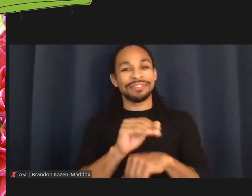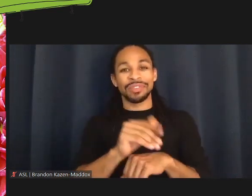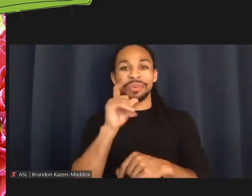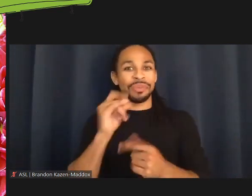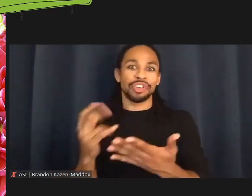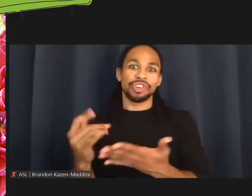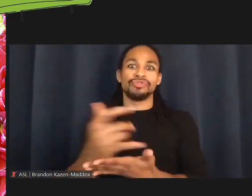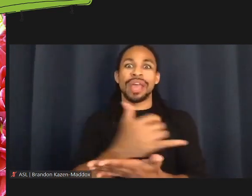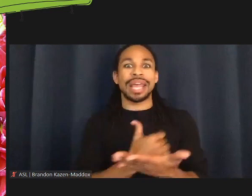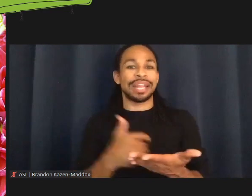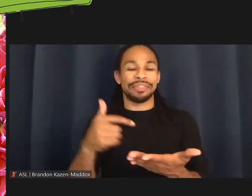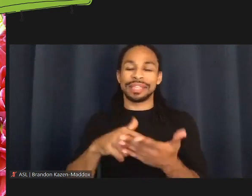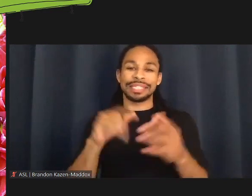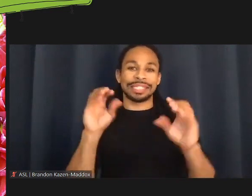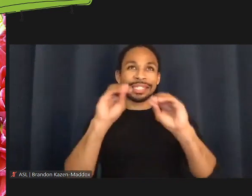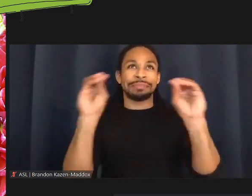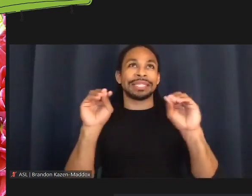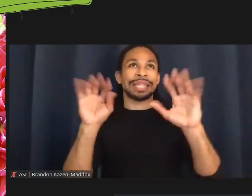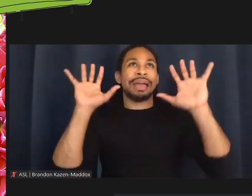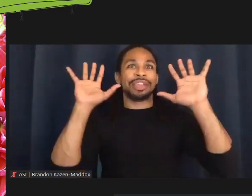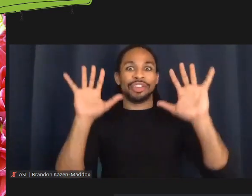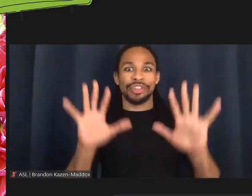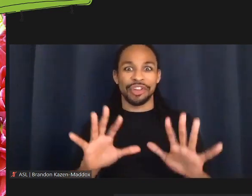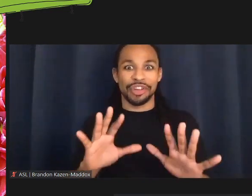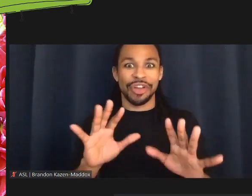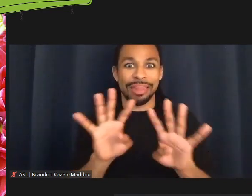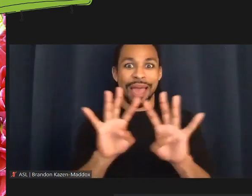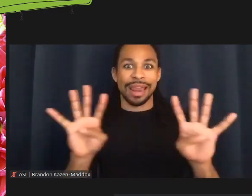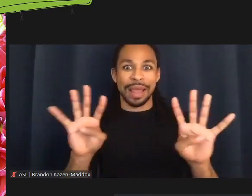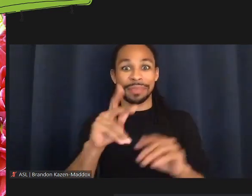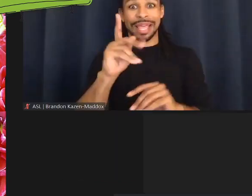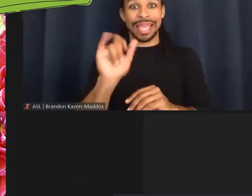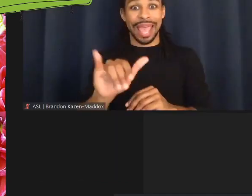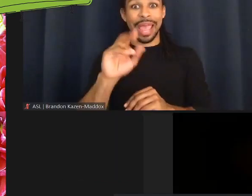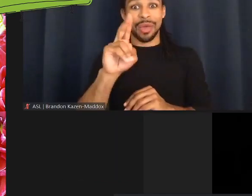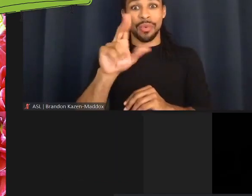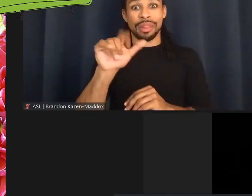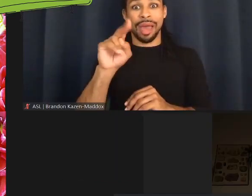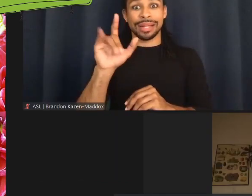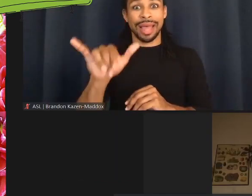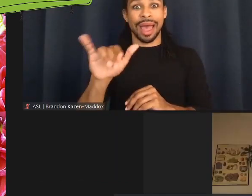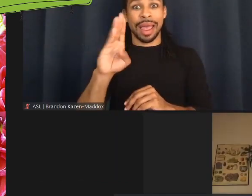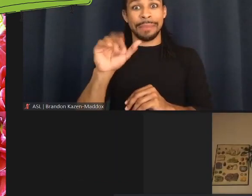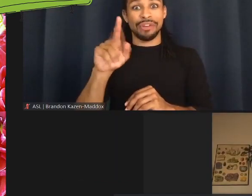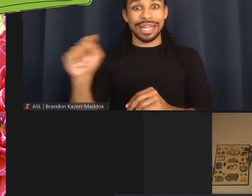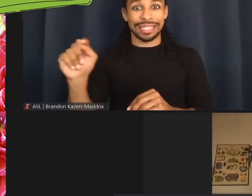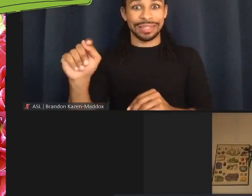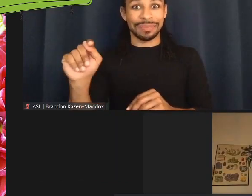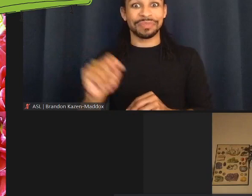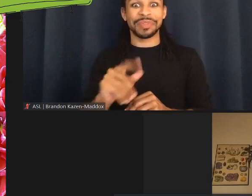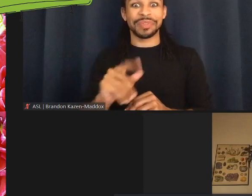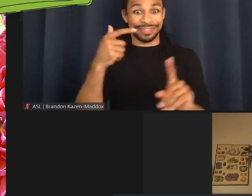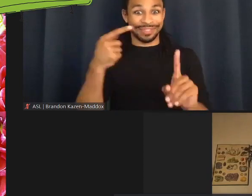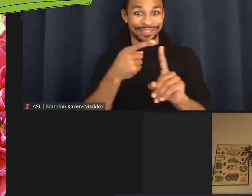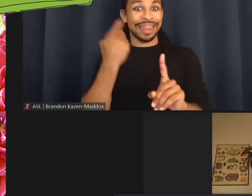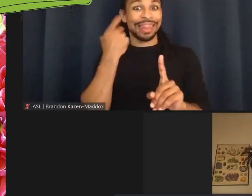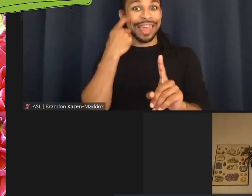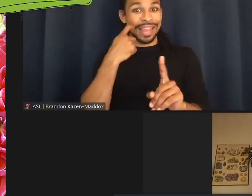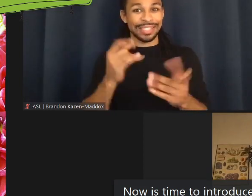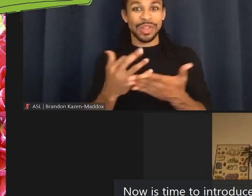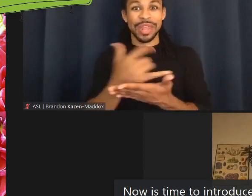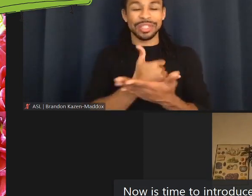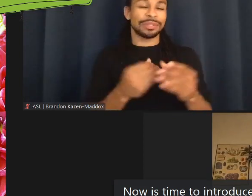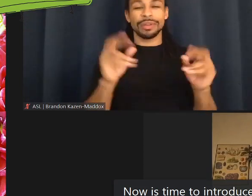this spectacular lineup, Ulanday Barrett, whose latest collection, More Than Organs,